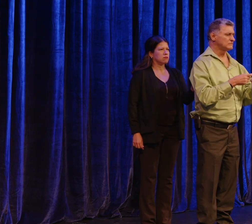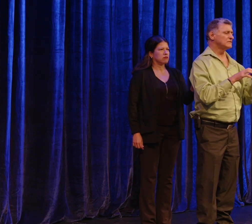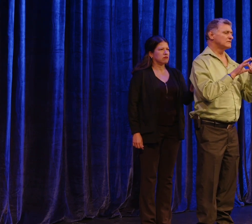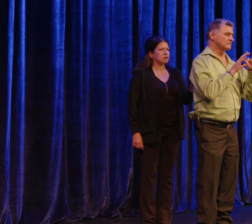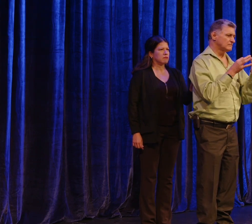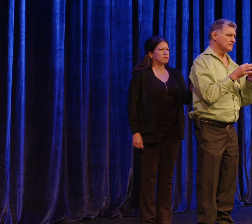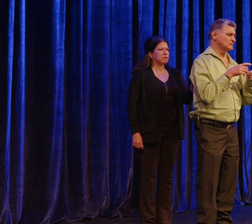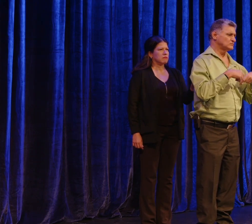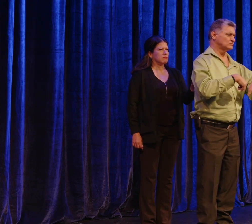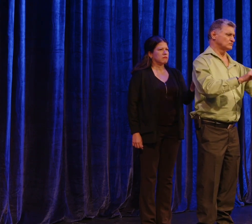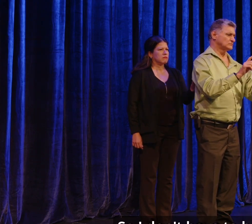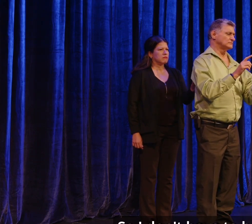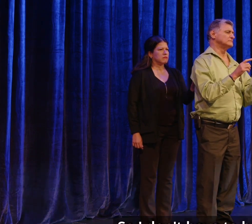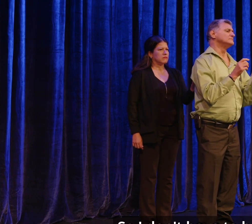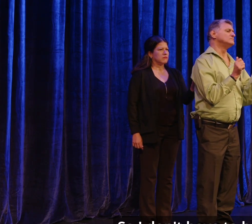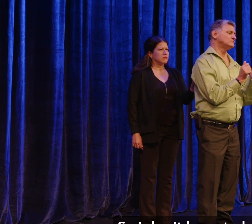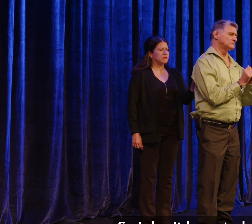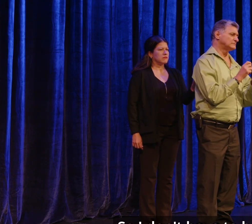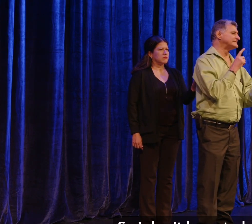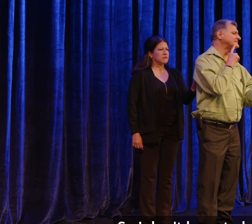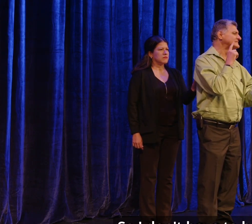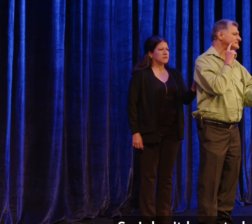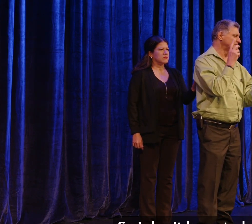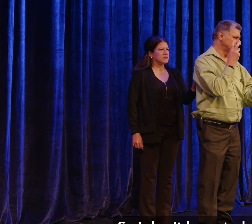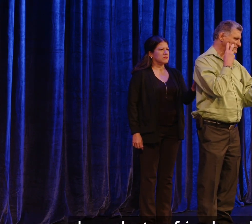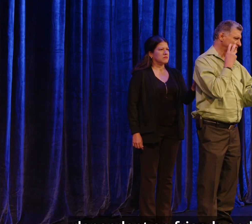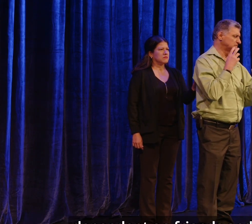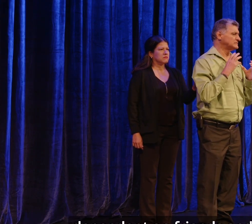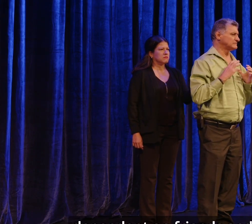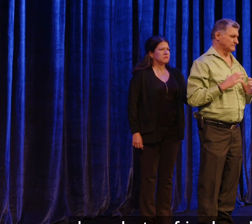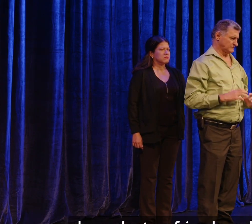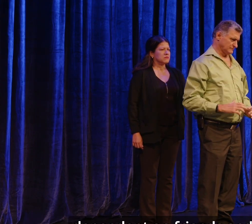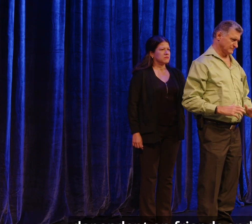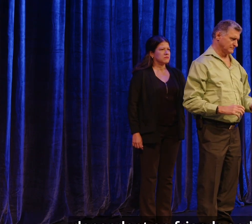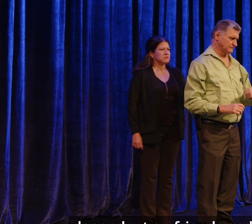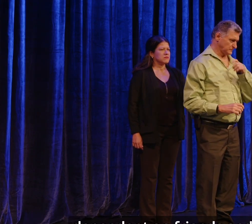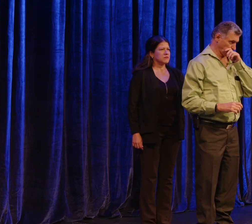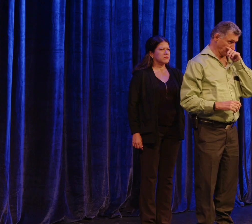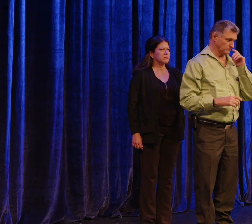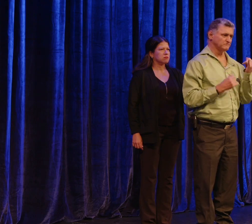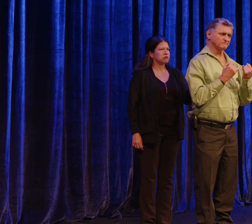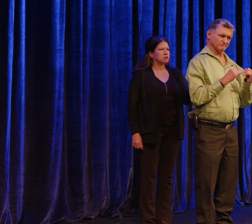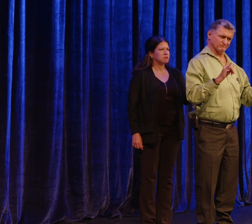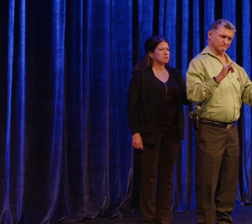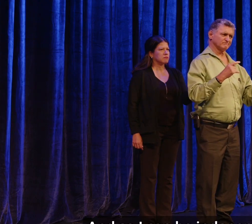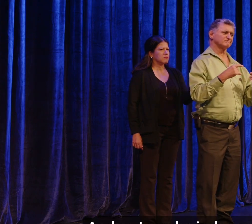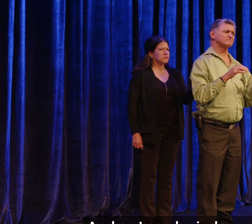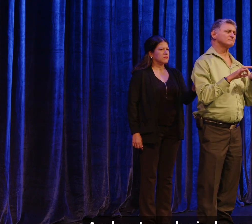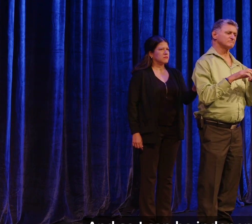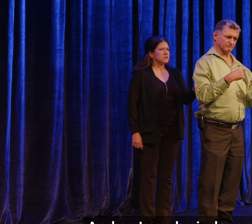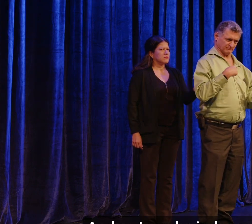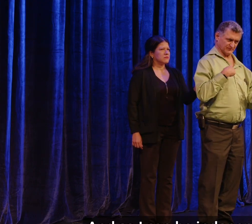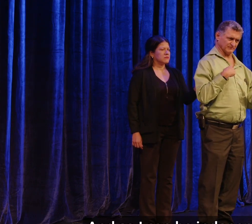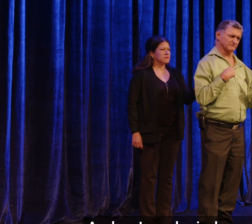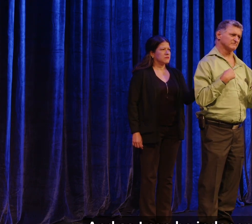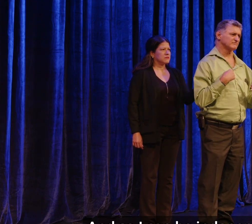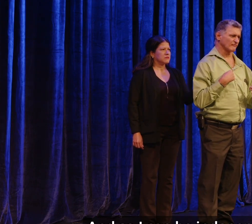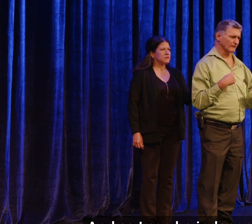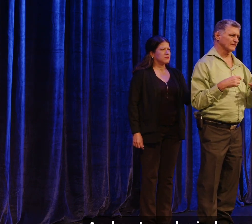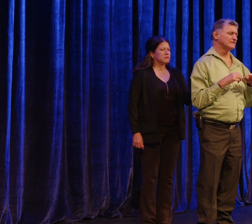They might, so I don't have to be dependent on friends and family. And so I can be independent.